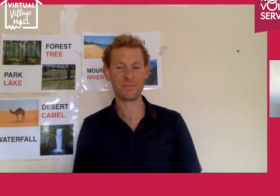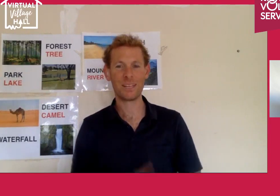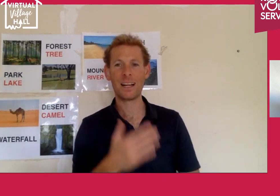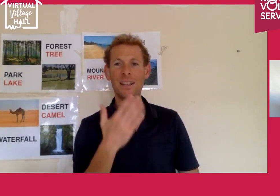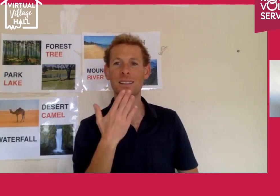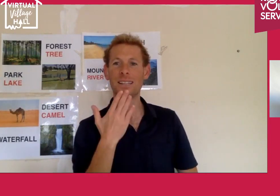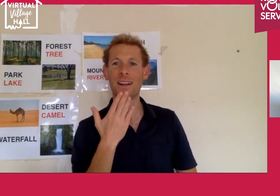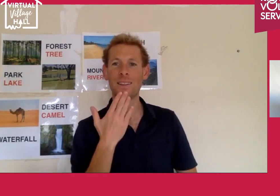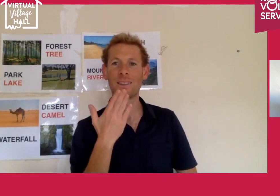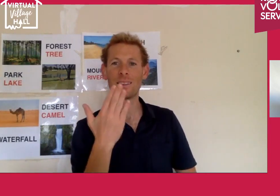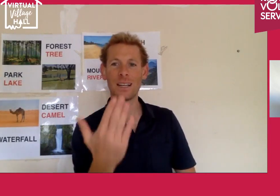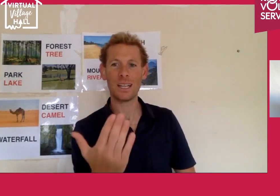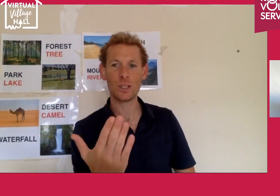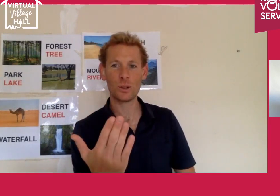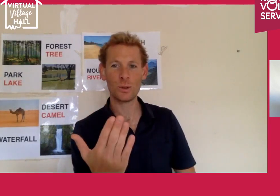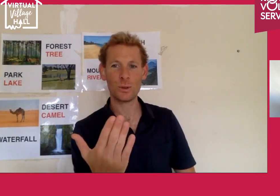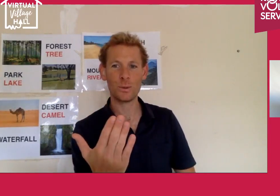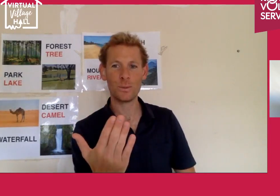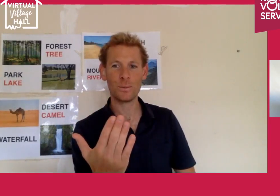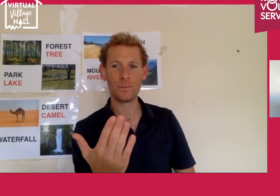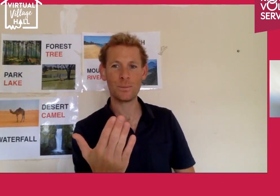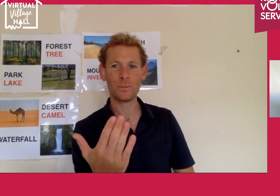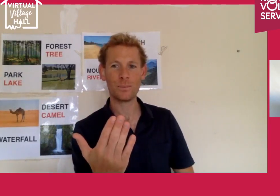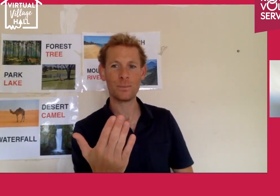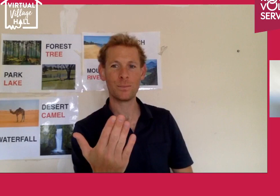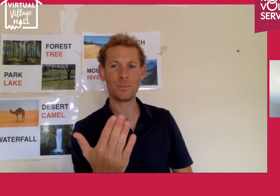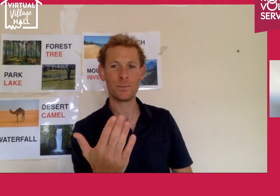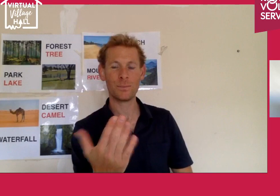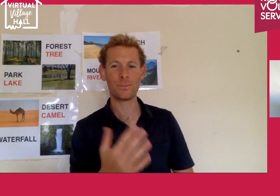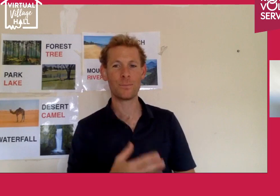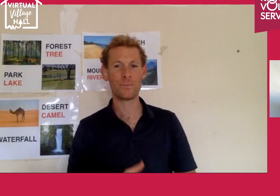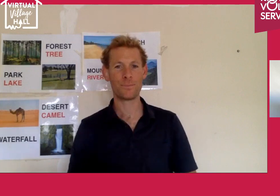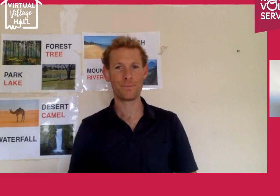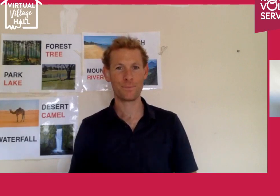Okay, so there's just some examples. And thank you,